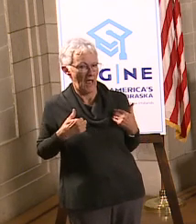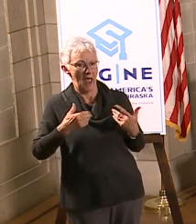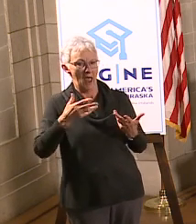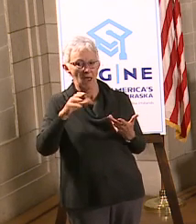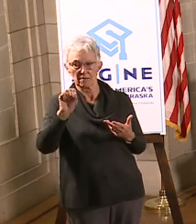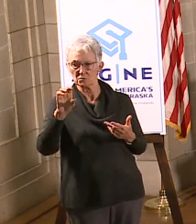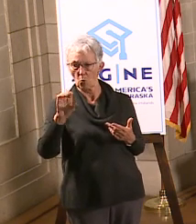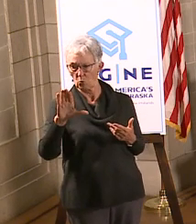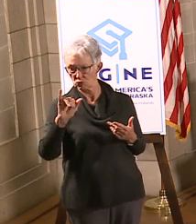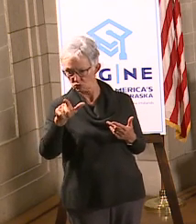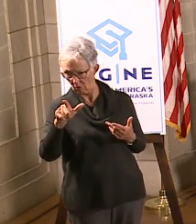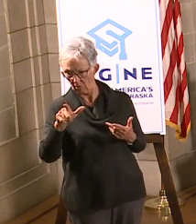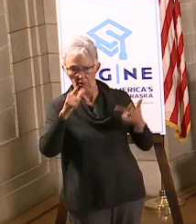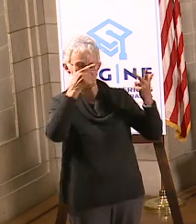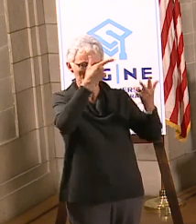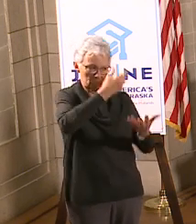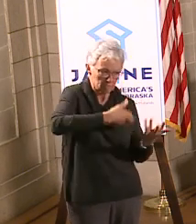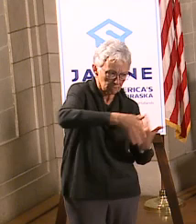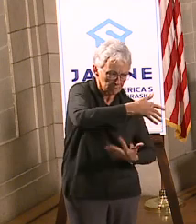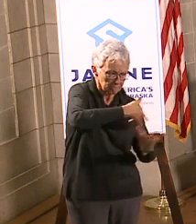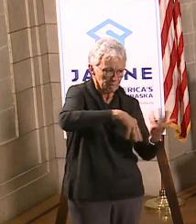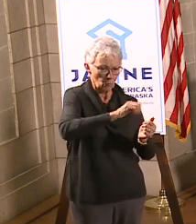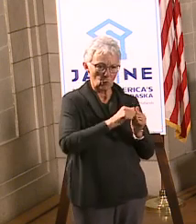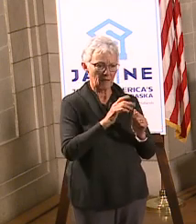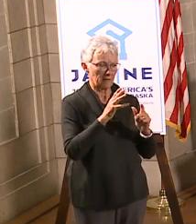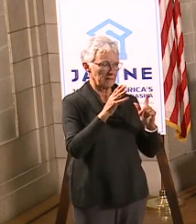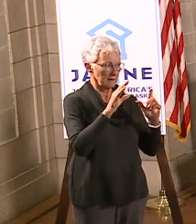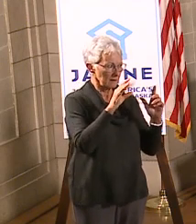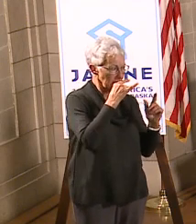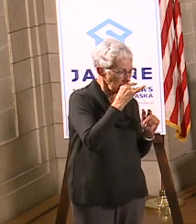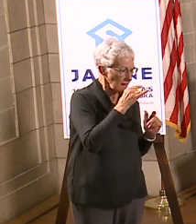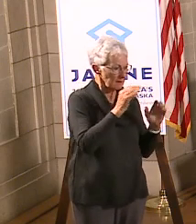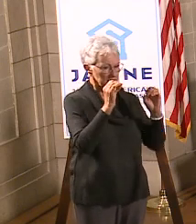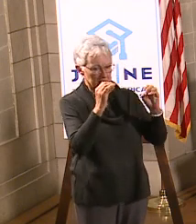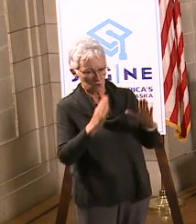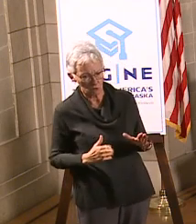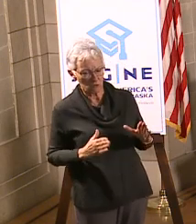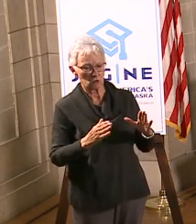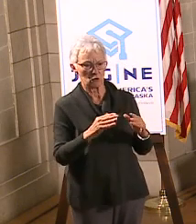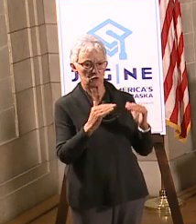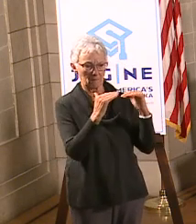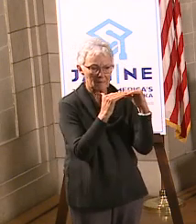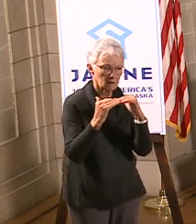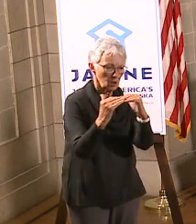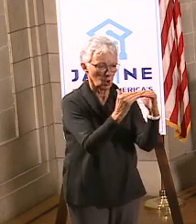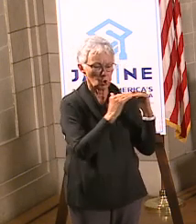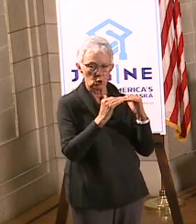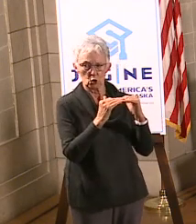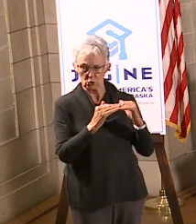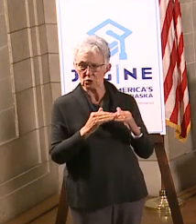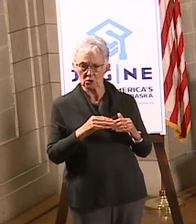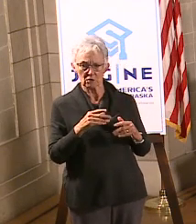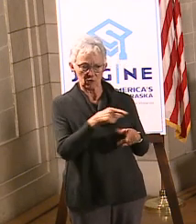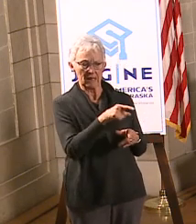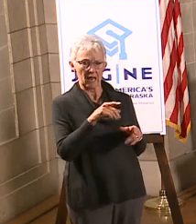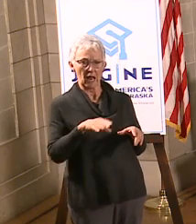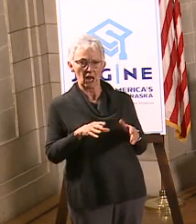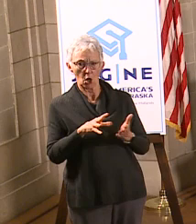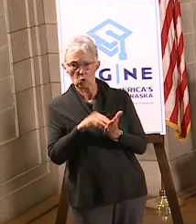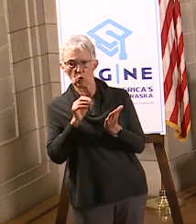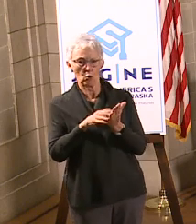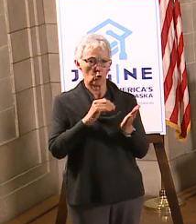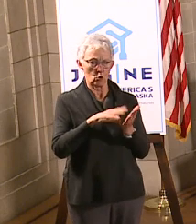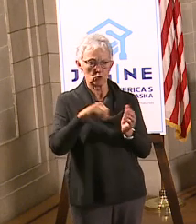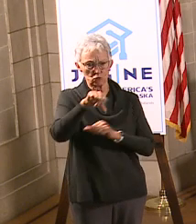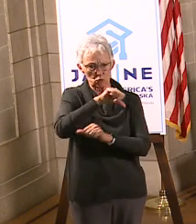those relationships established with peers and with their teachers, but that we also protect their health and our own health as well.